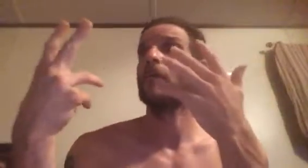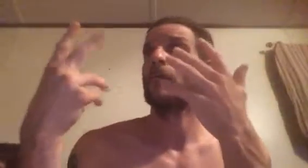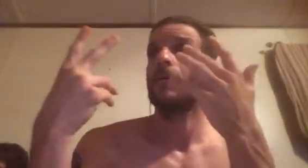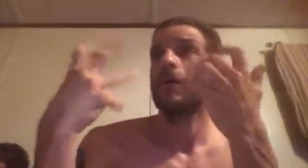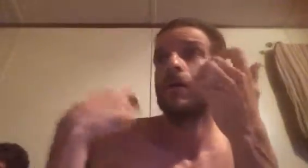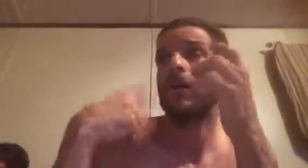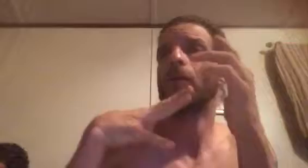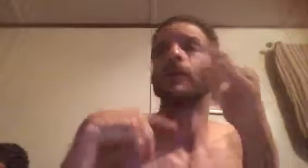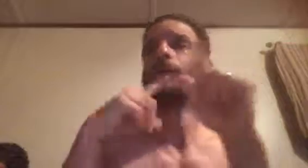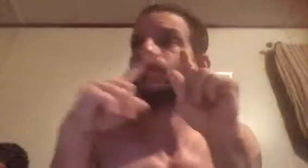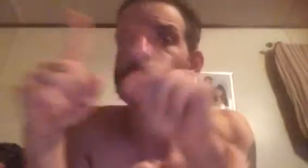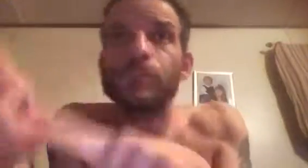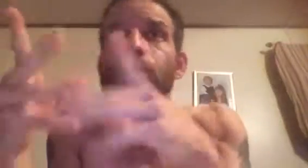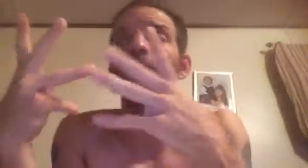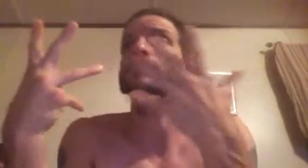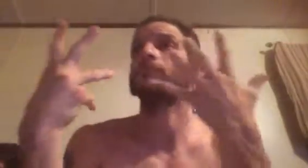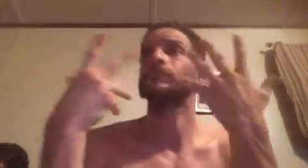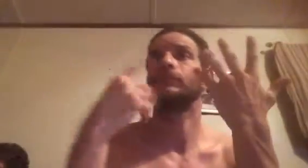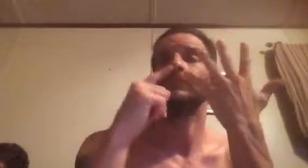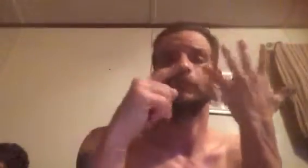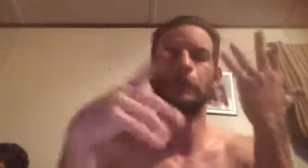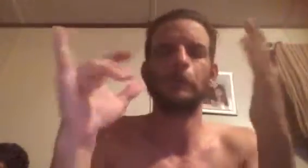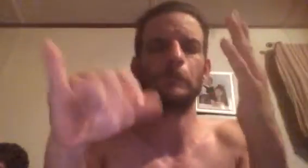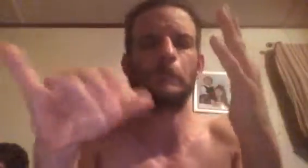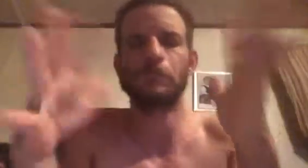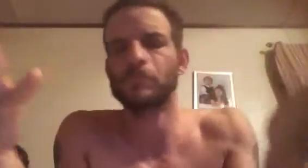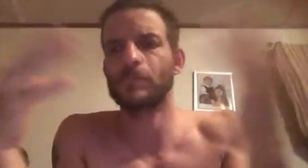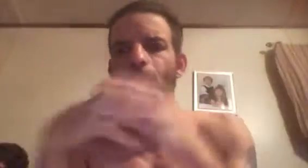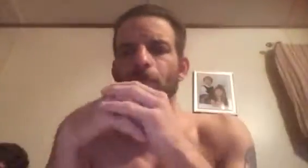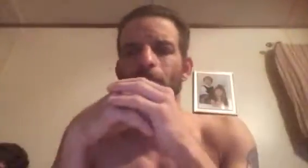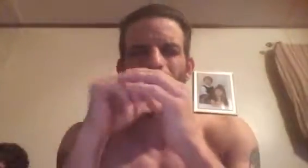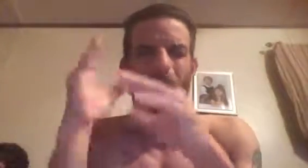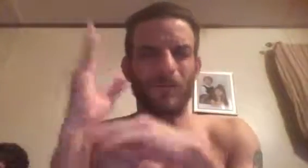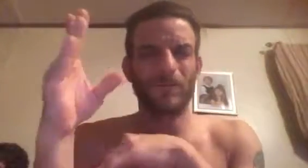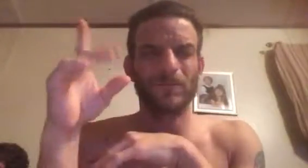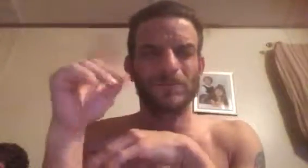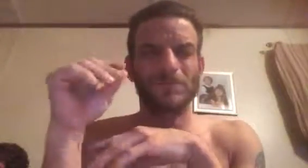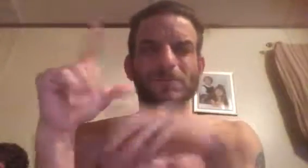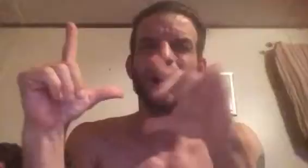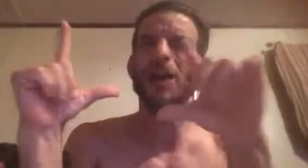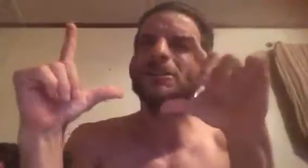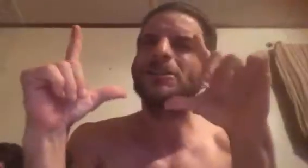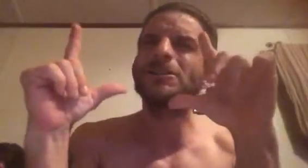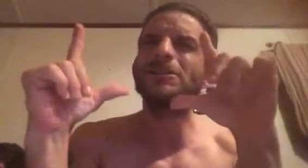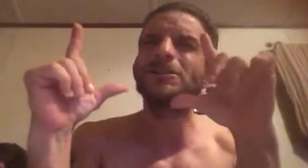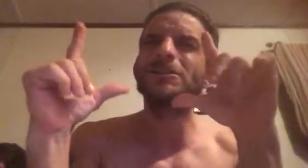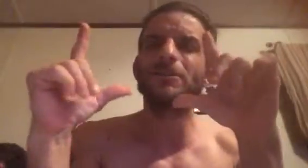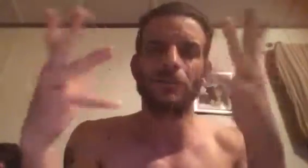won this event before. Did that give you any added pressure heading into it? And not like you don't need it anymore. No, not really, I wouldn't